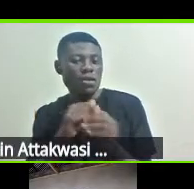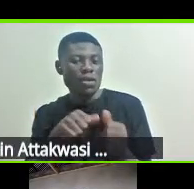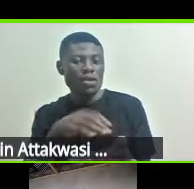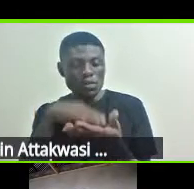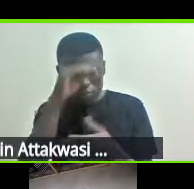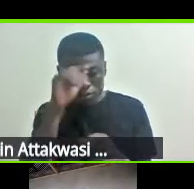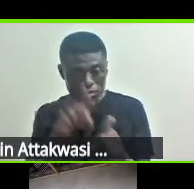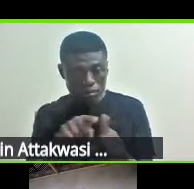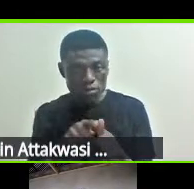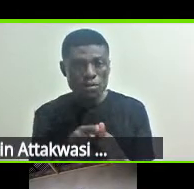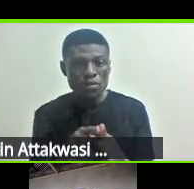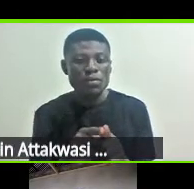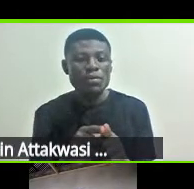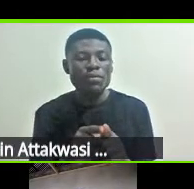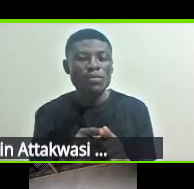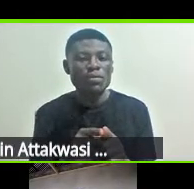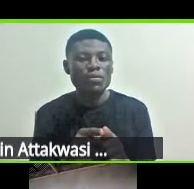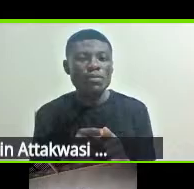Okay.